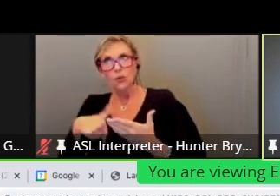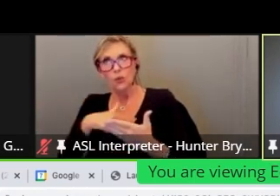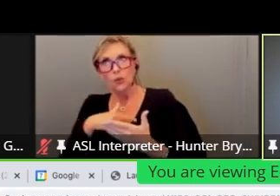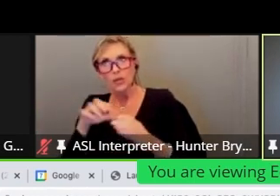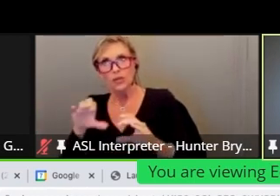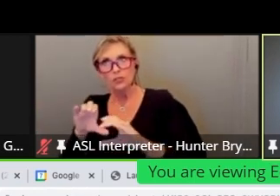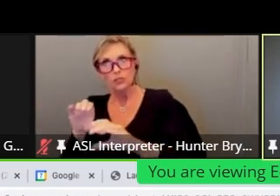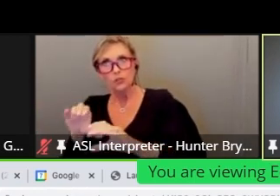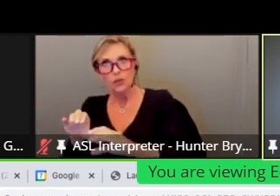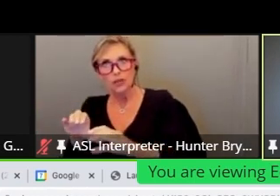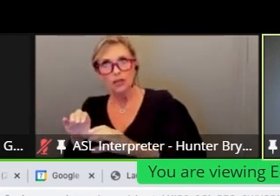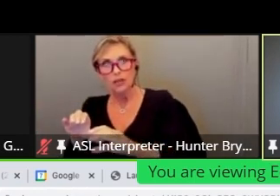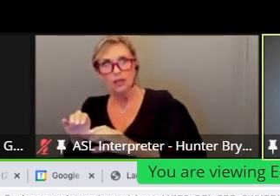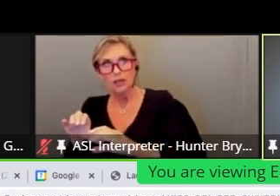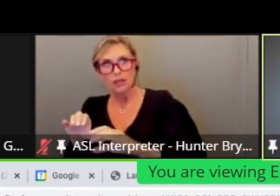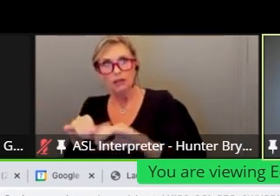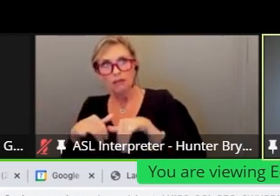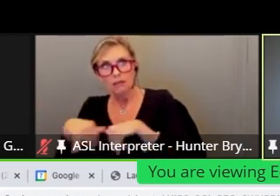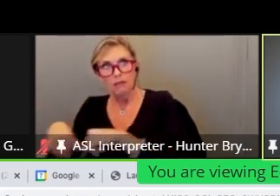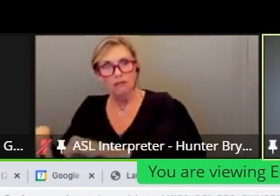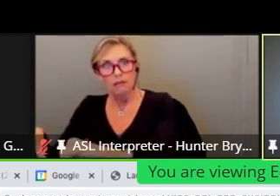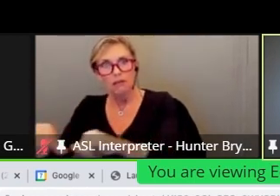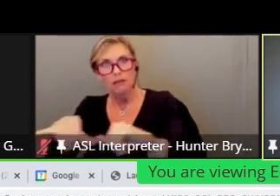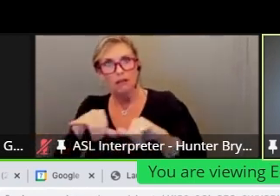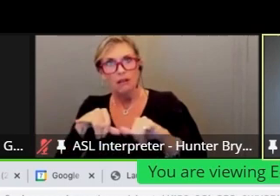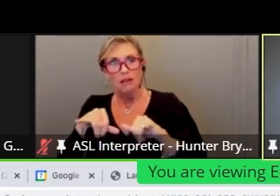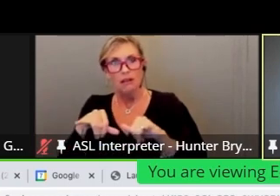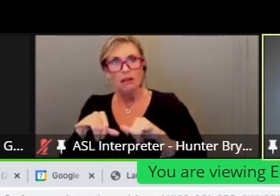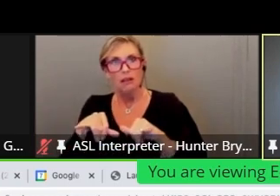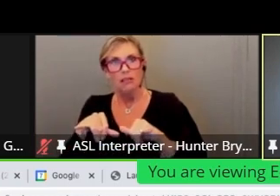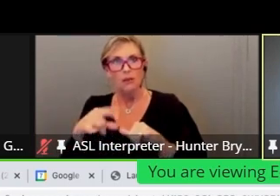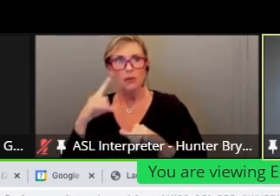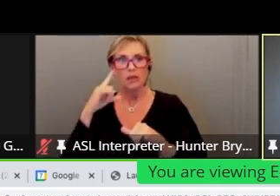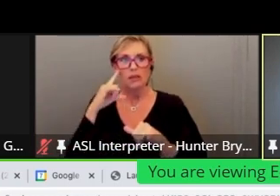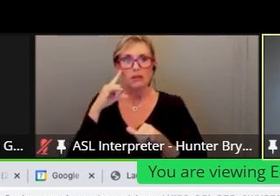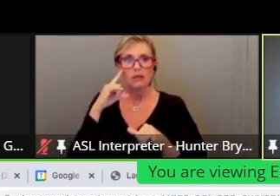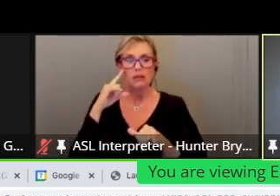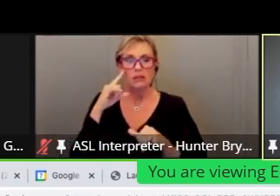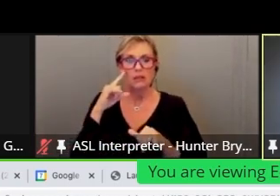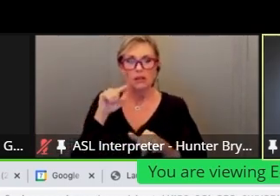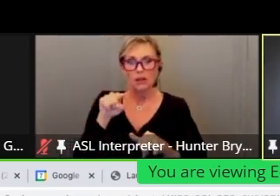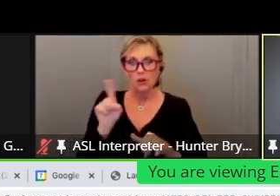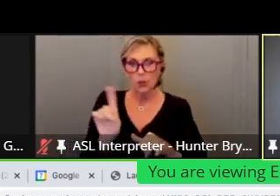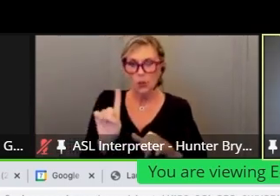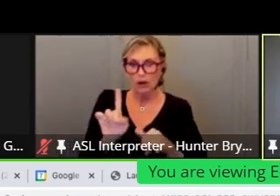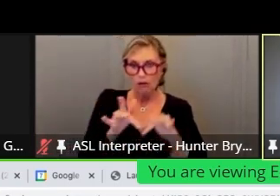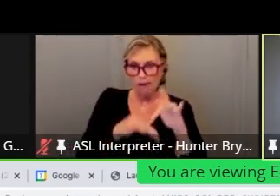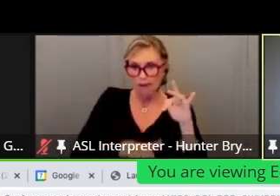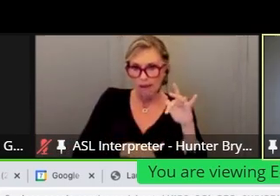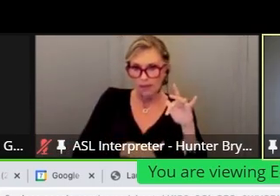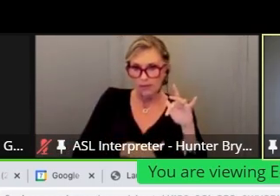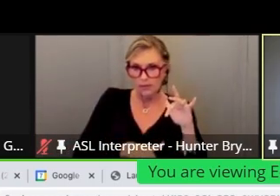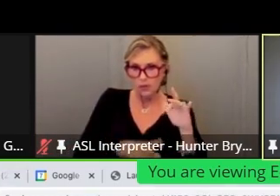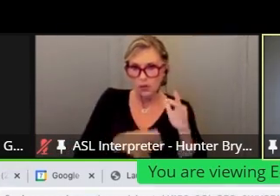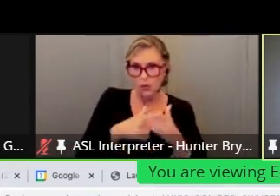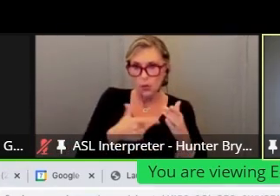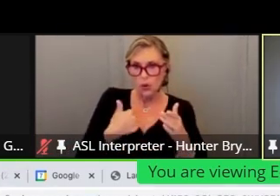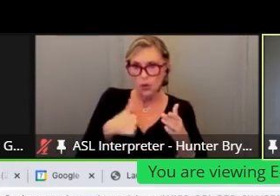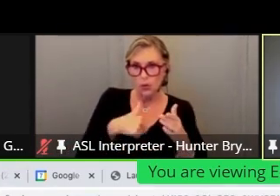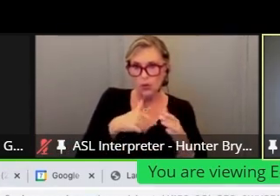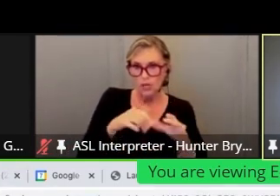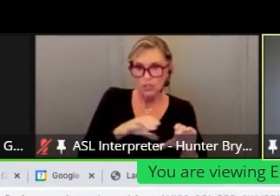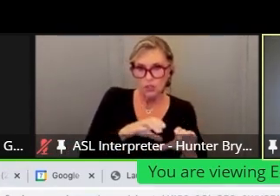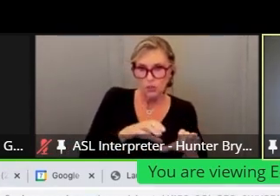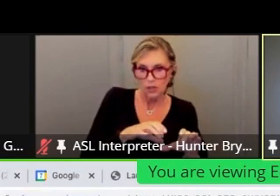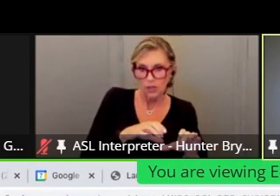for holes. Are there things that we're not doing that we should be doing? And that's where I'm a little bit not sure if